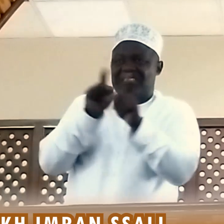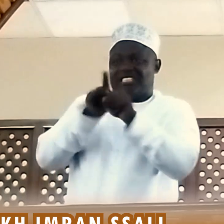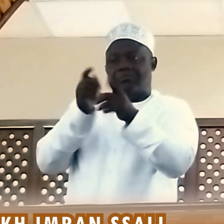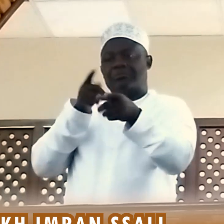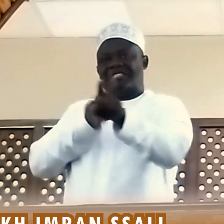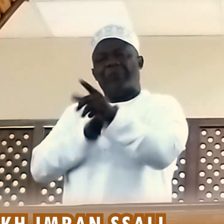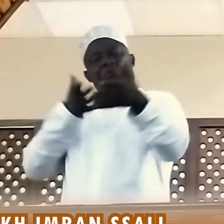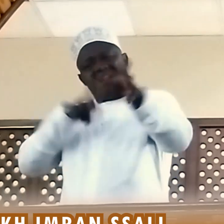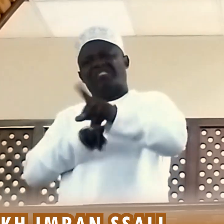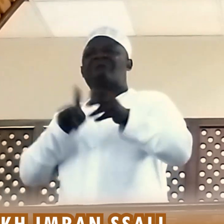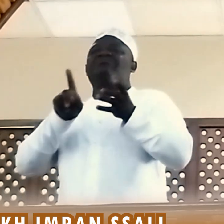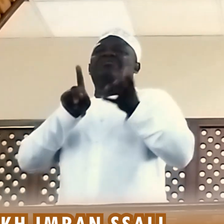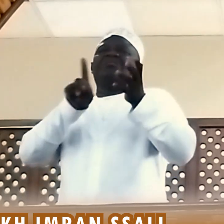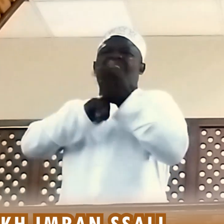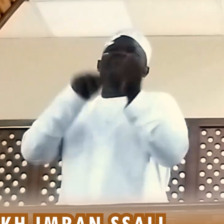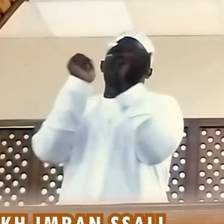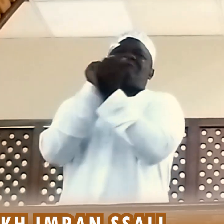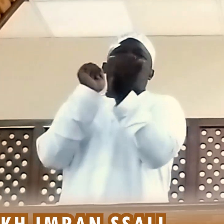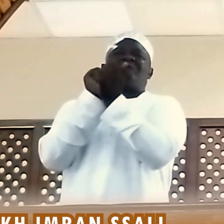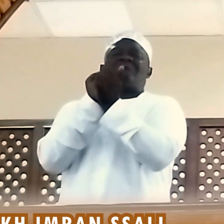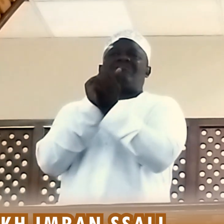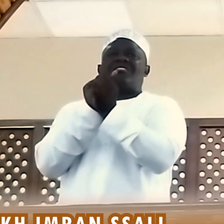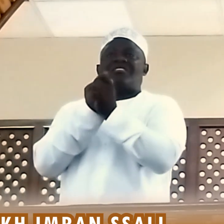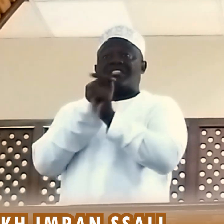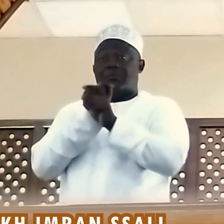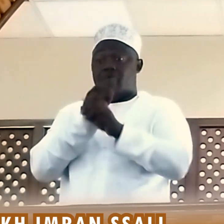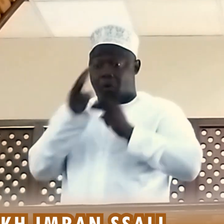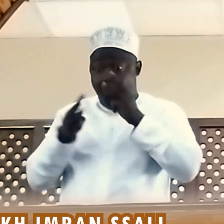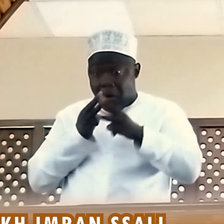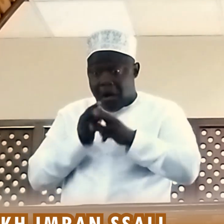akhira. Mu byakhira